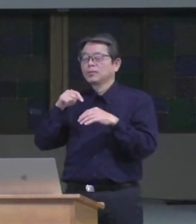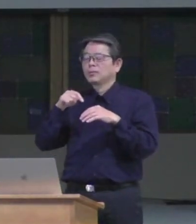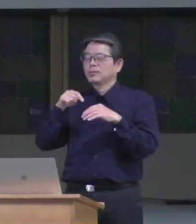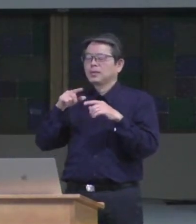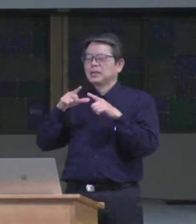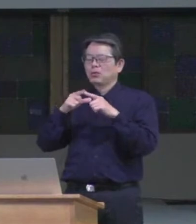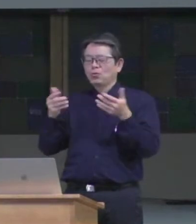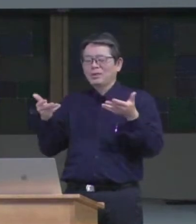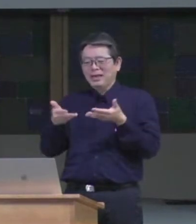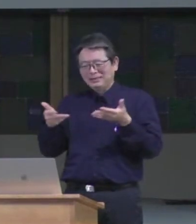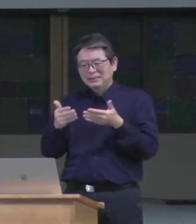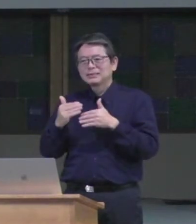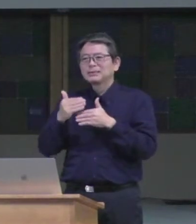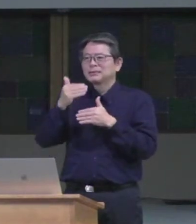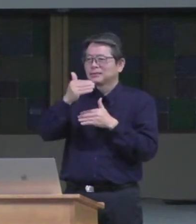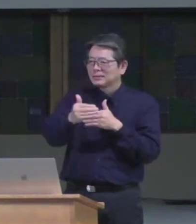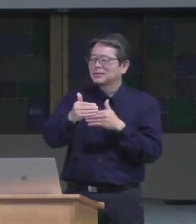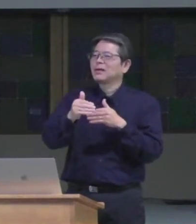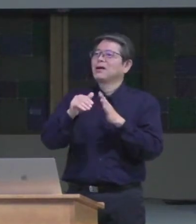So in Japan,